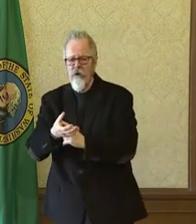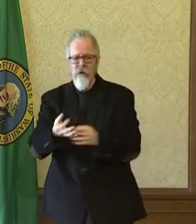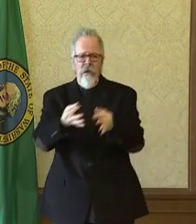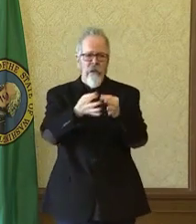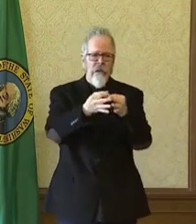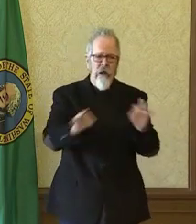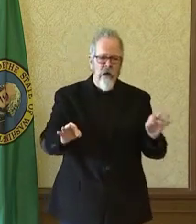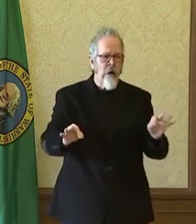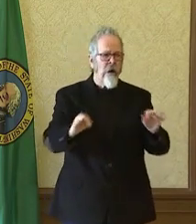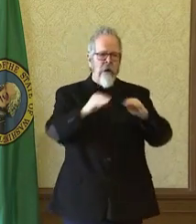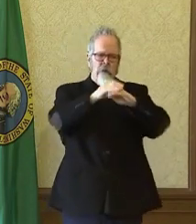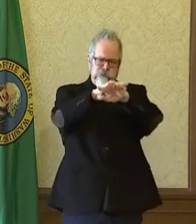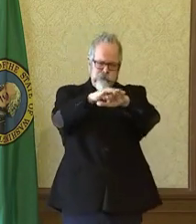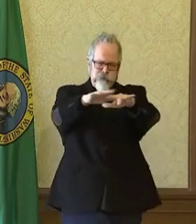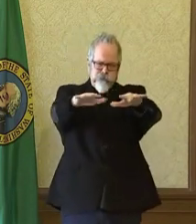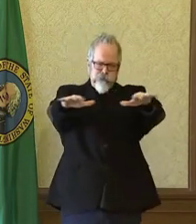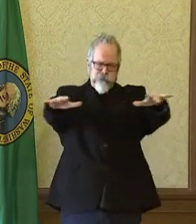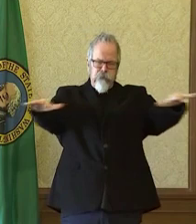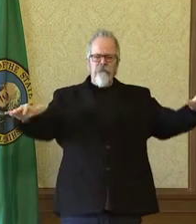most.